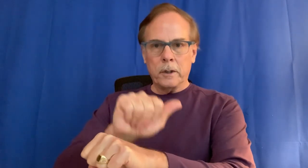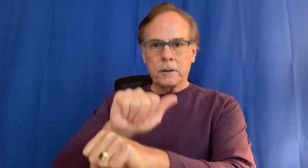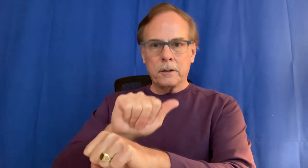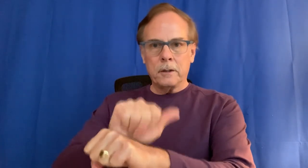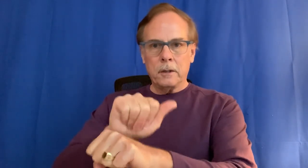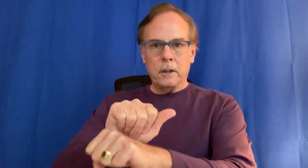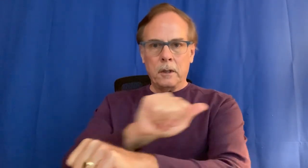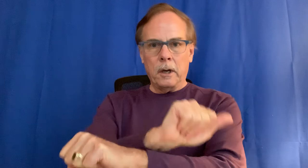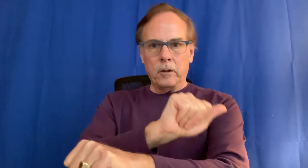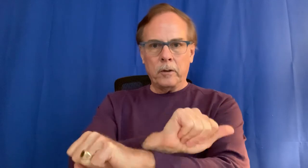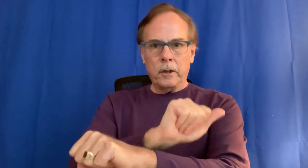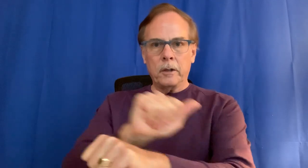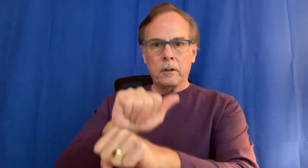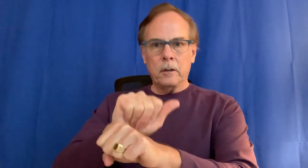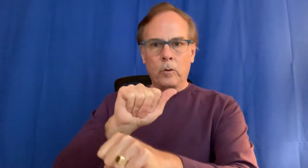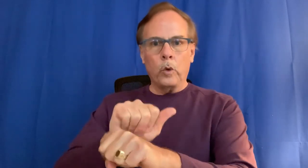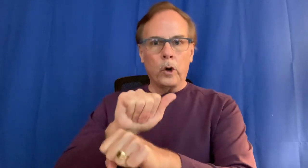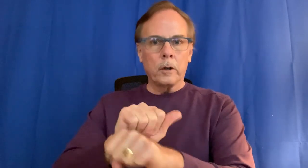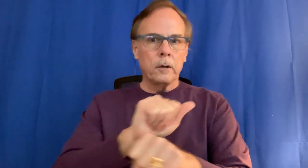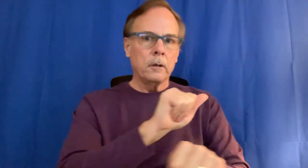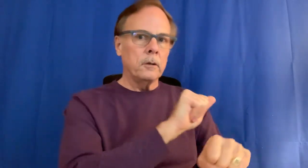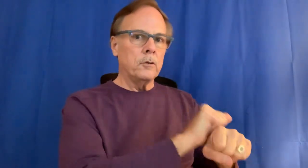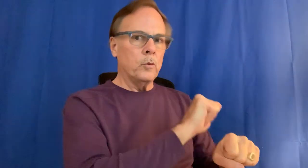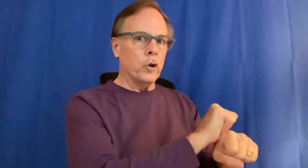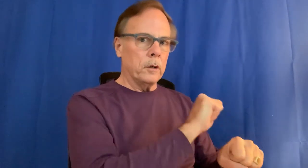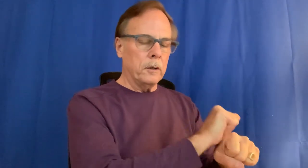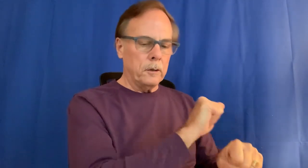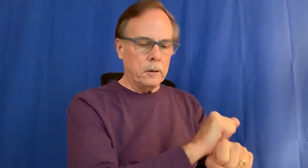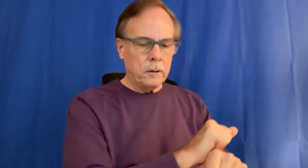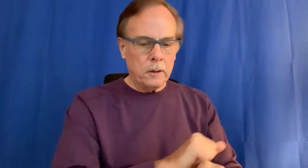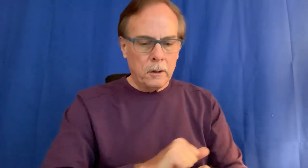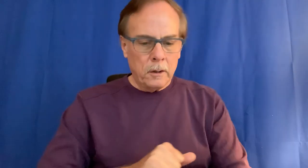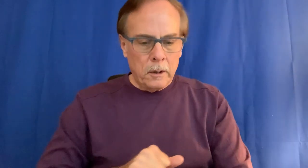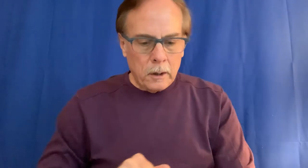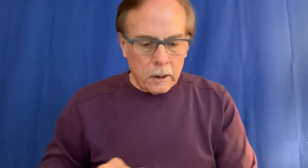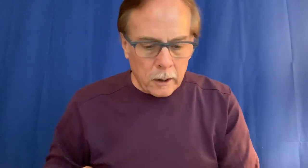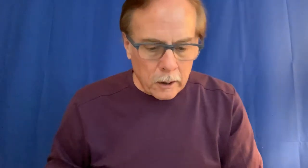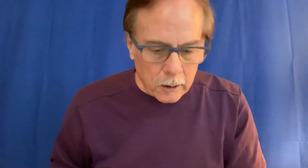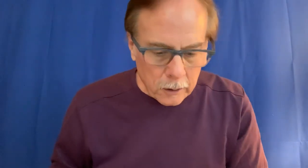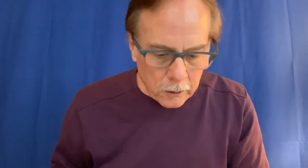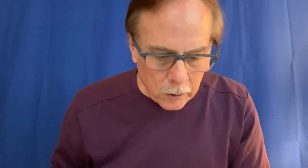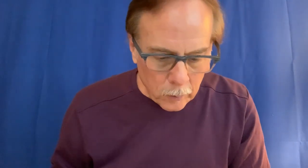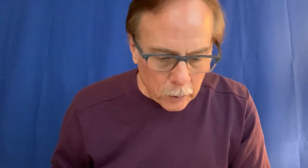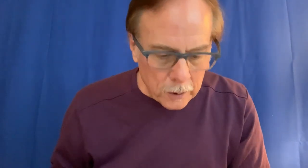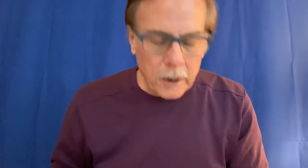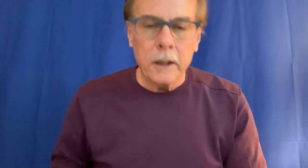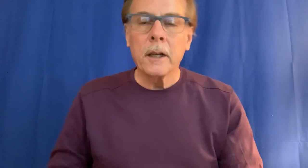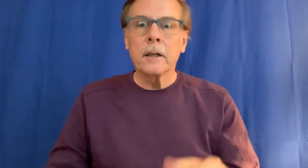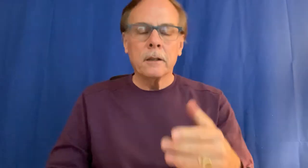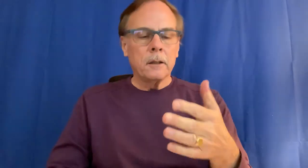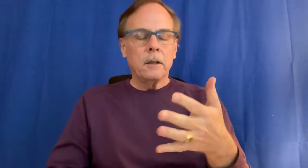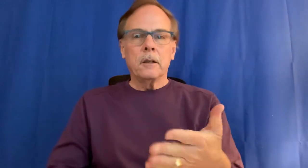wrist, not over here, work, to work. And here we're studying.